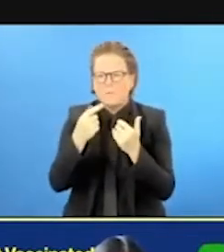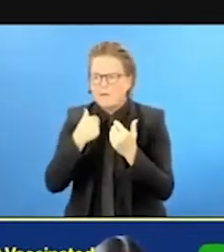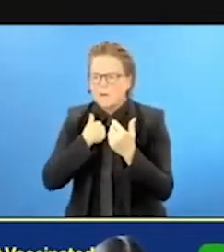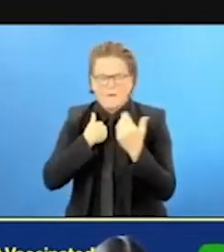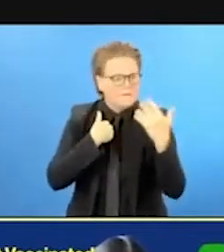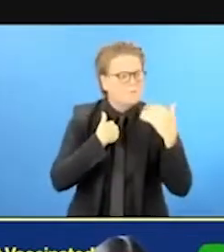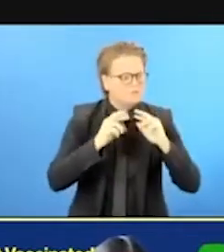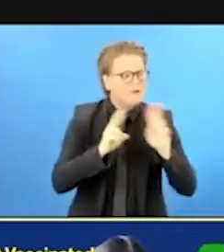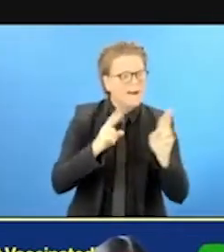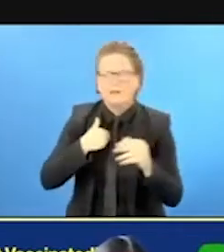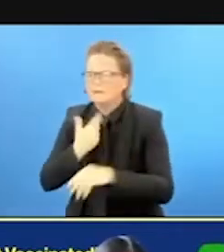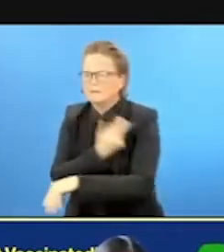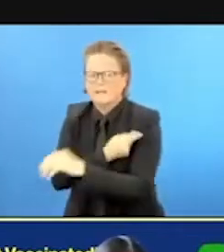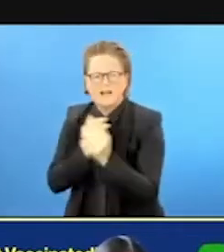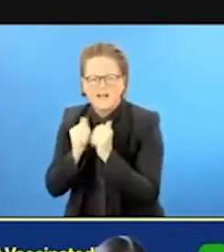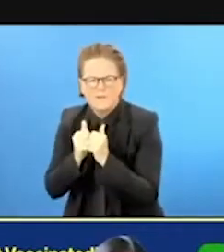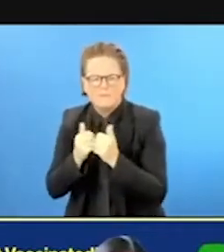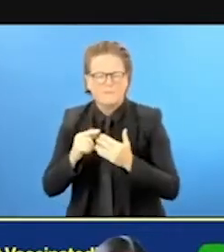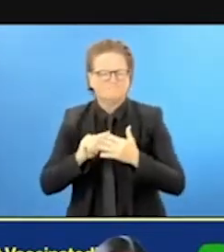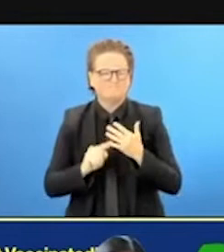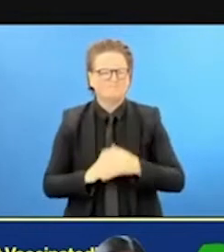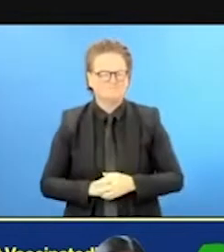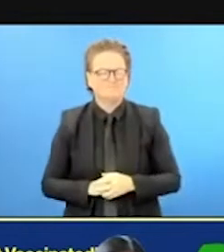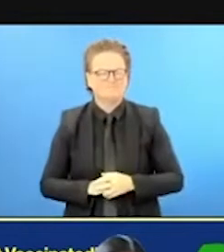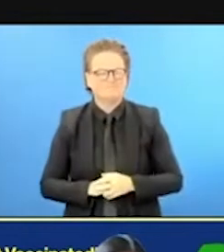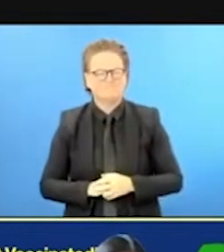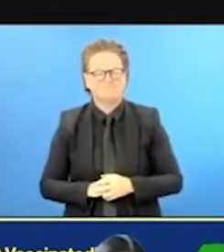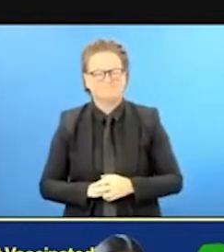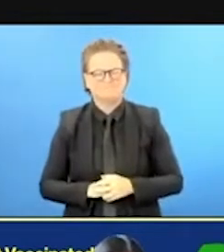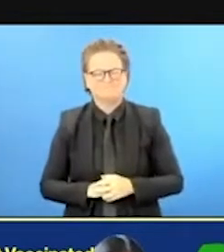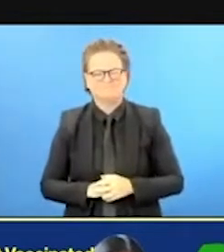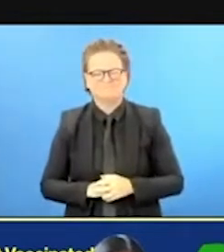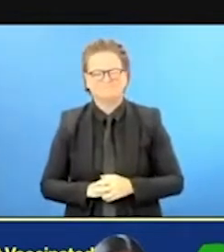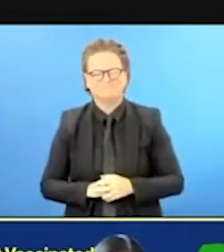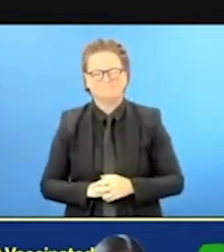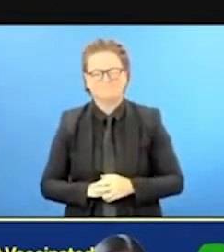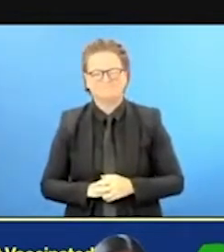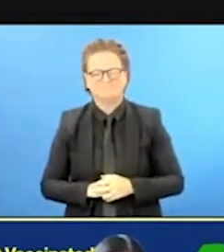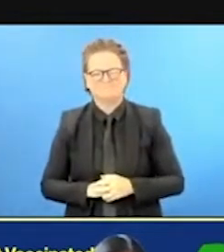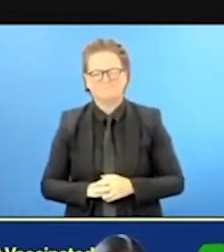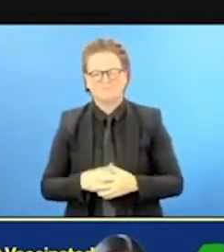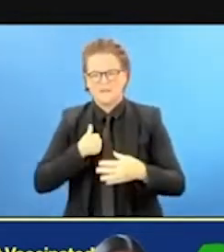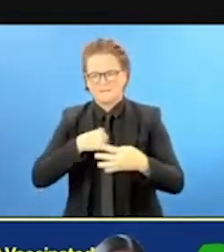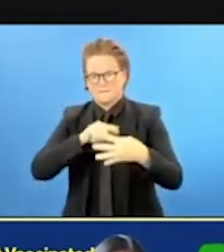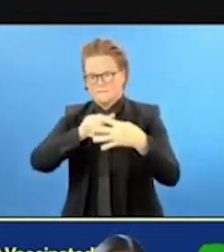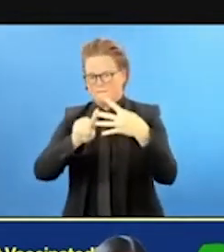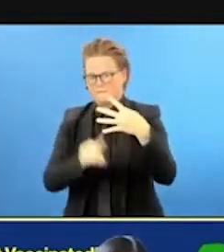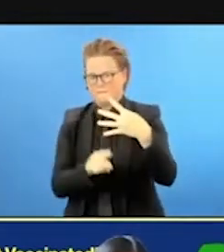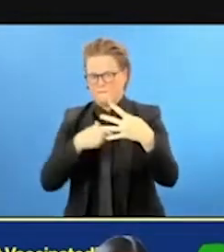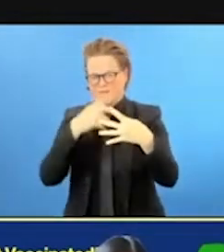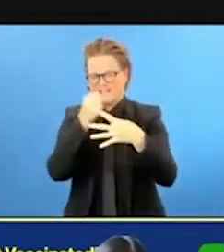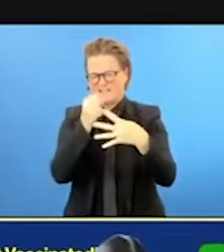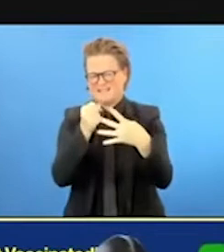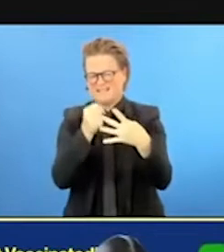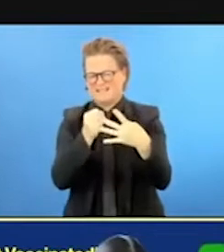please. So the presentation there's 4 main topics that we want to review. One is